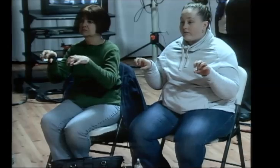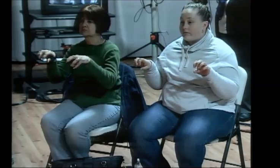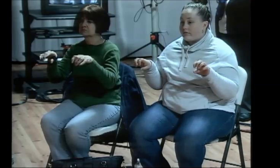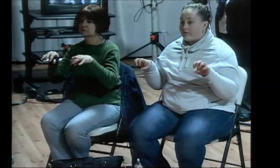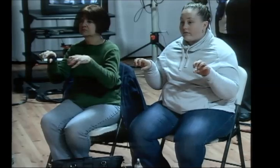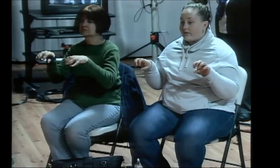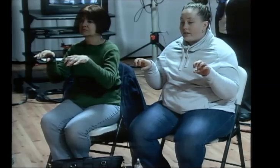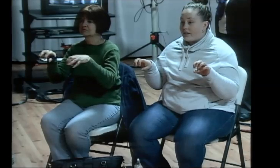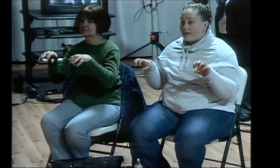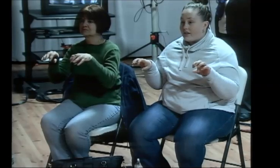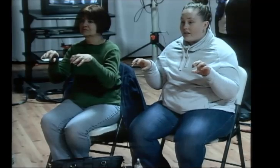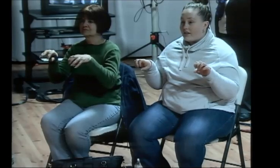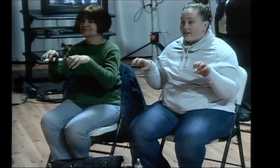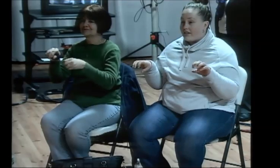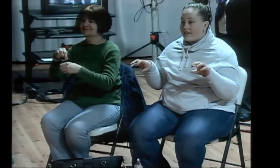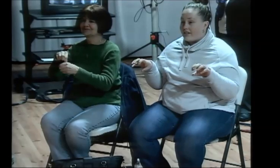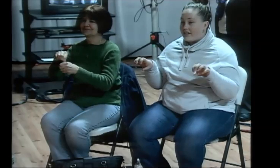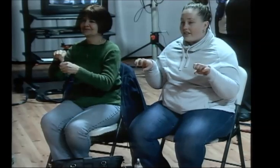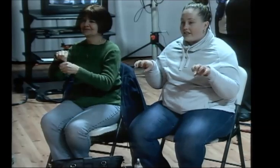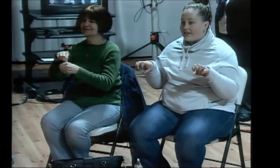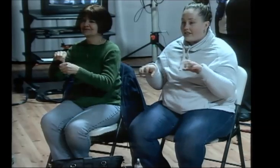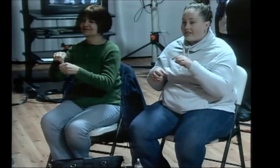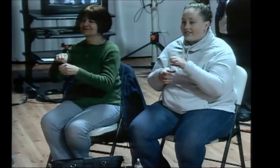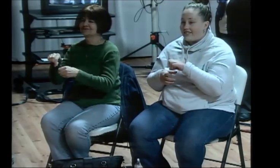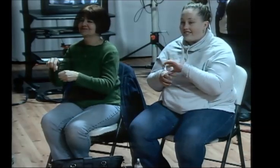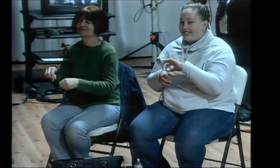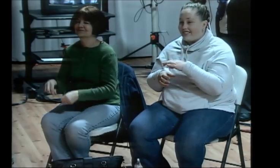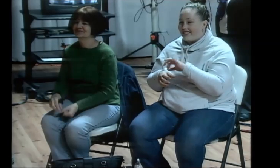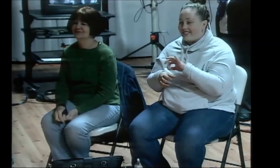This is iced tea. It's cold.